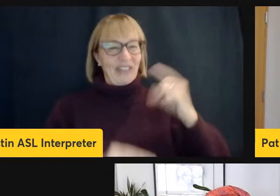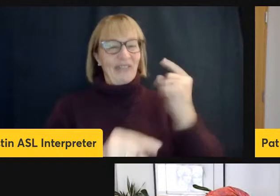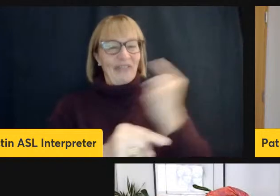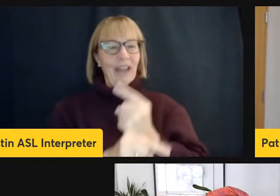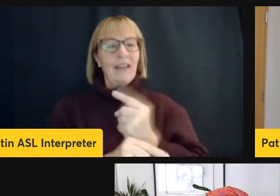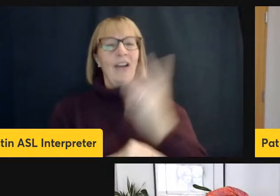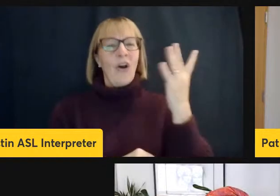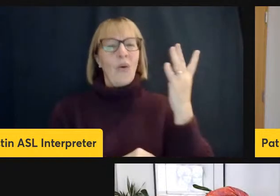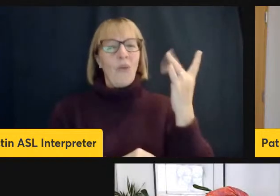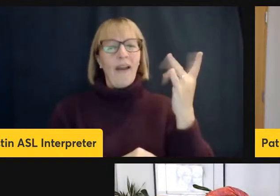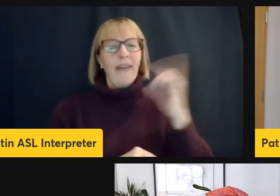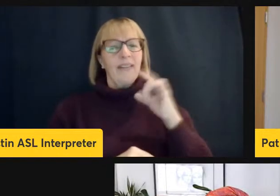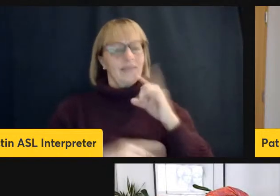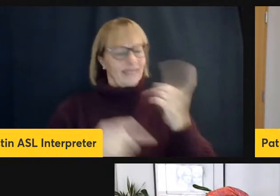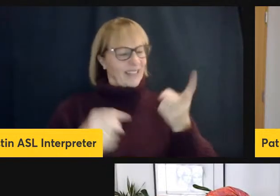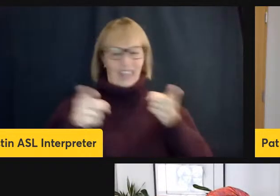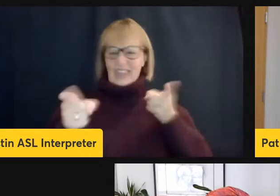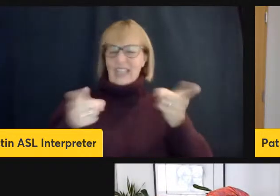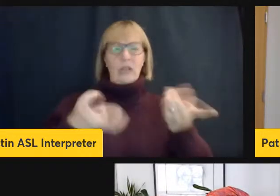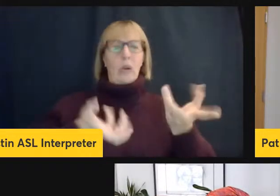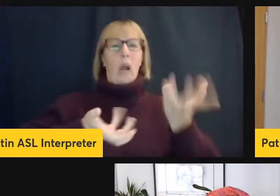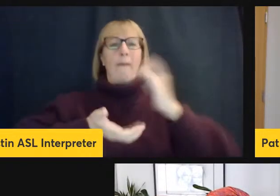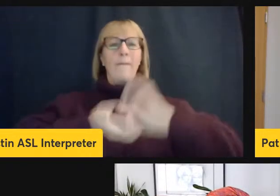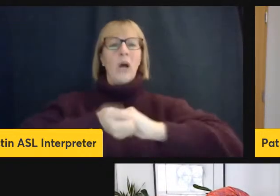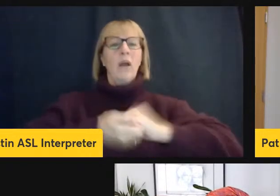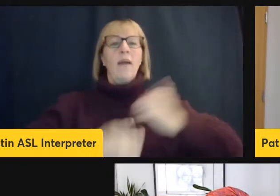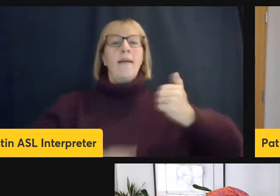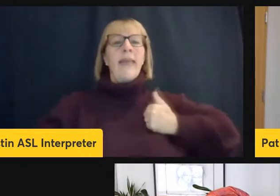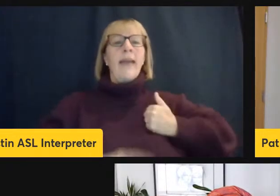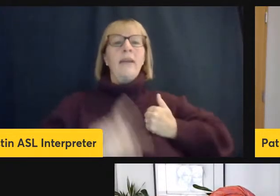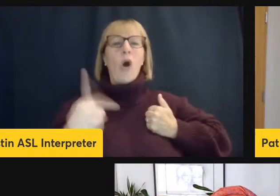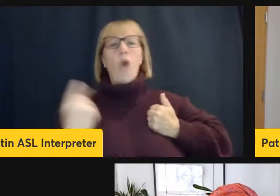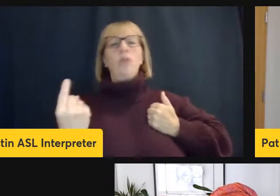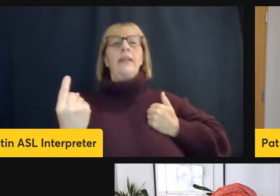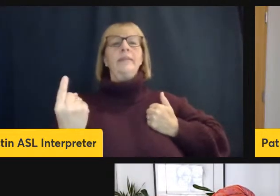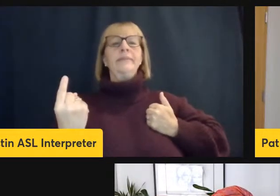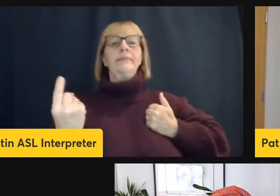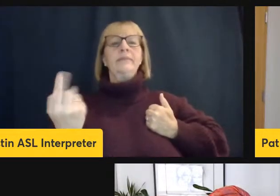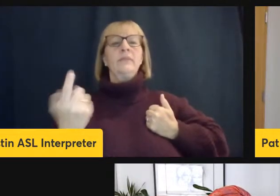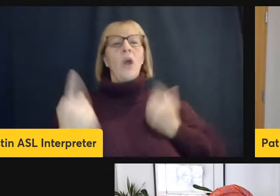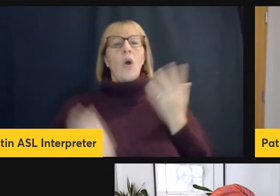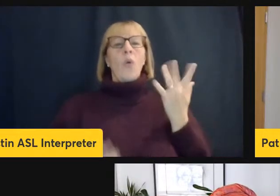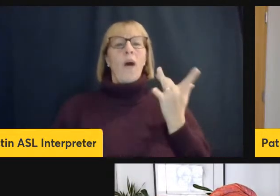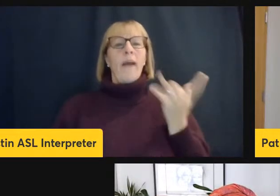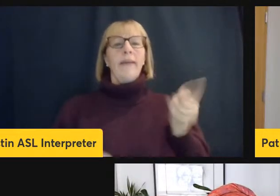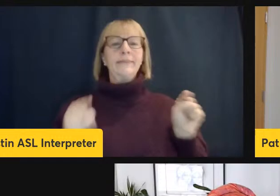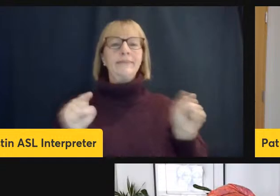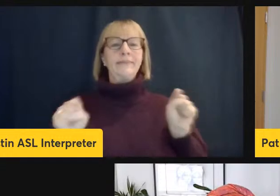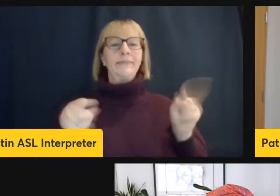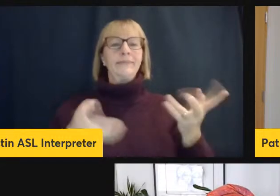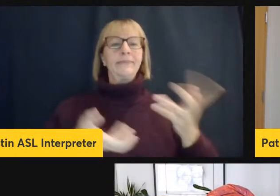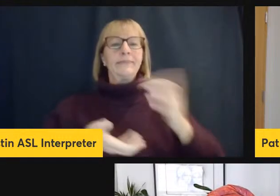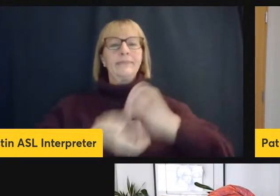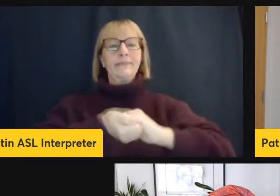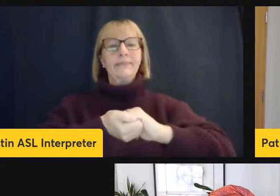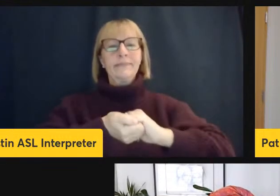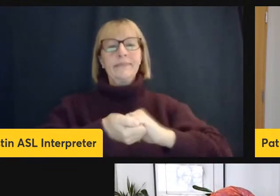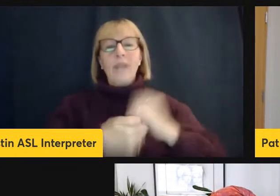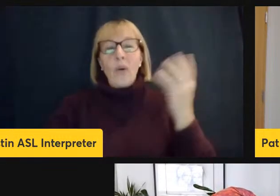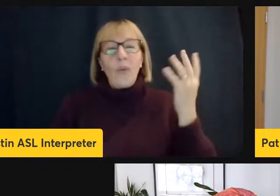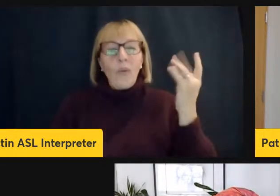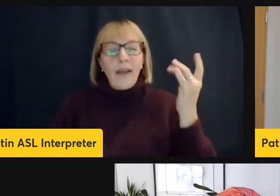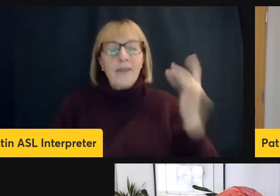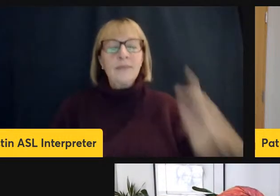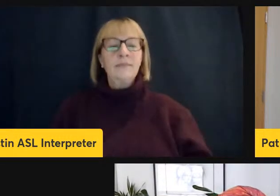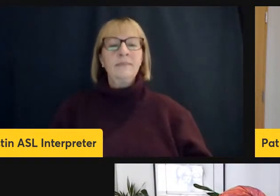we have a combined coalition and not just a Canada coalition? Oh, well, that's a really good question. And I think one of the things